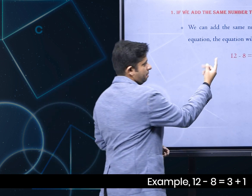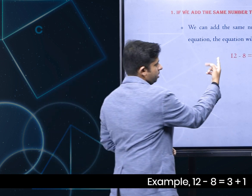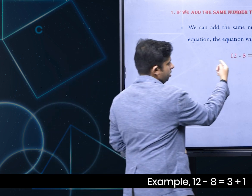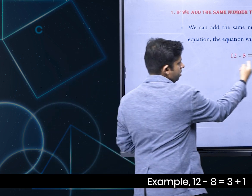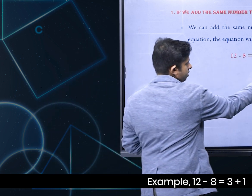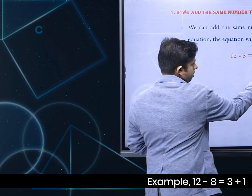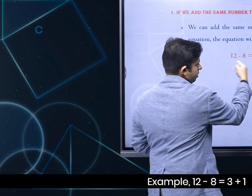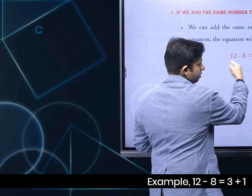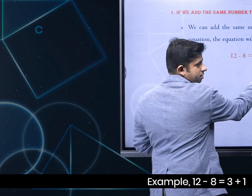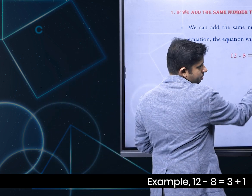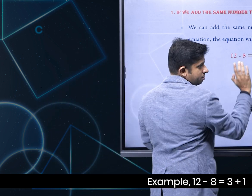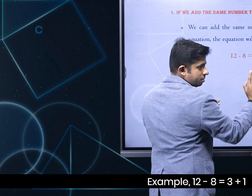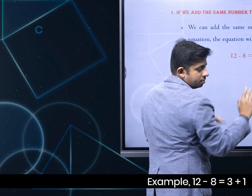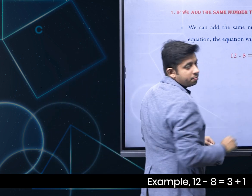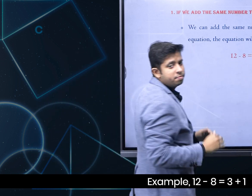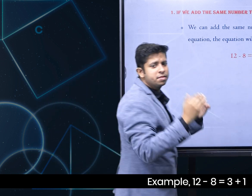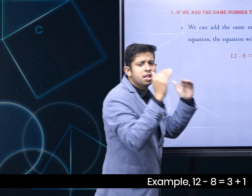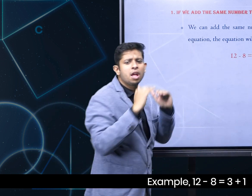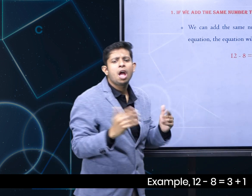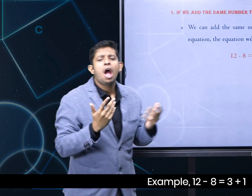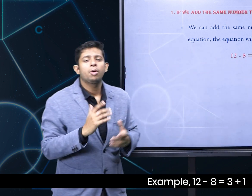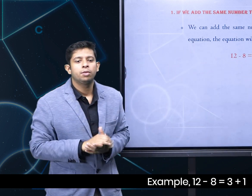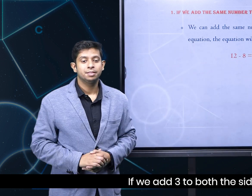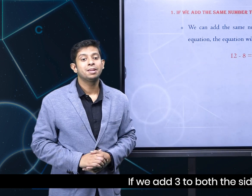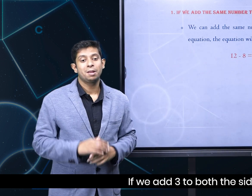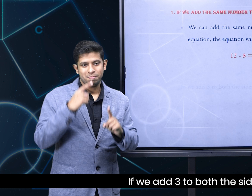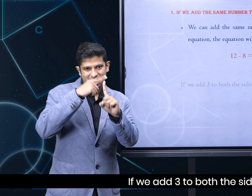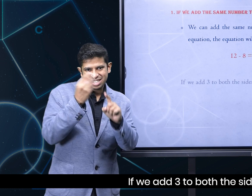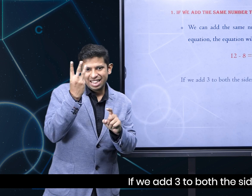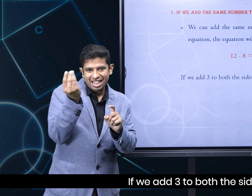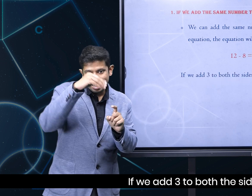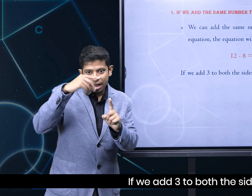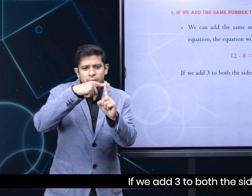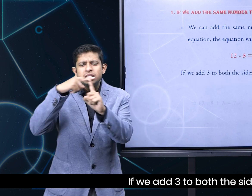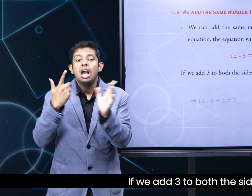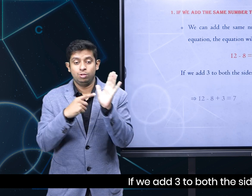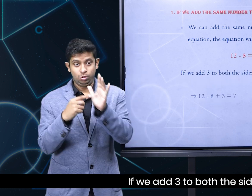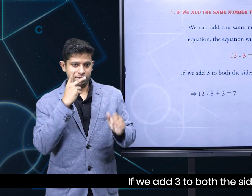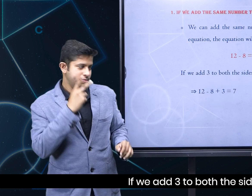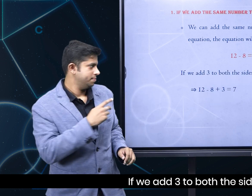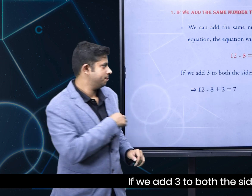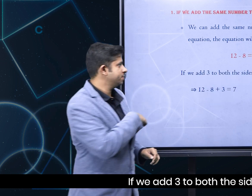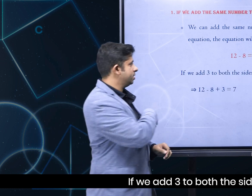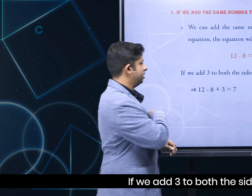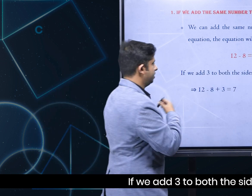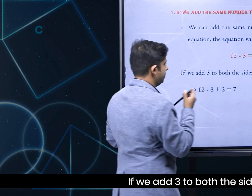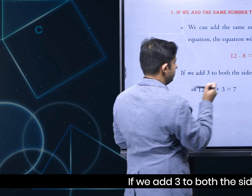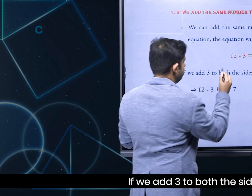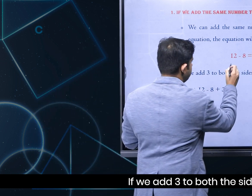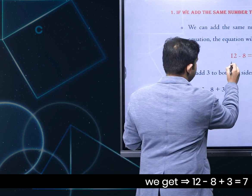Example, 12 minus 8 is equal to 3 plus 1. If we add 3 to both the sides, we